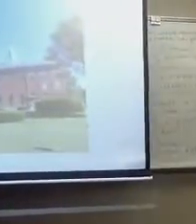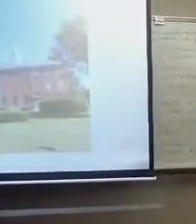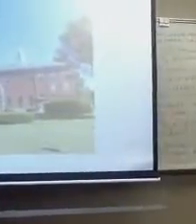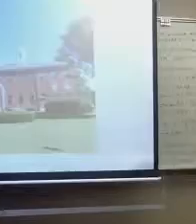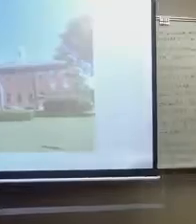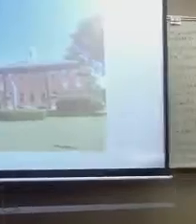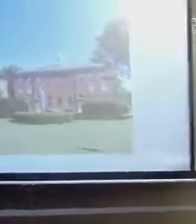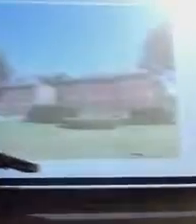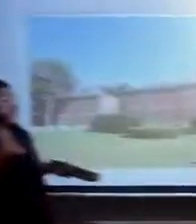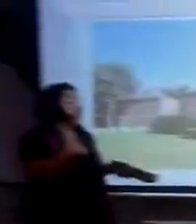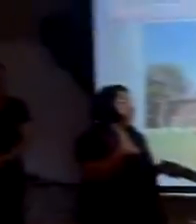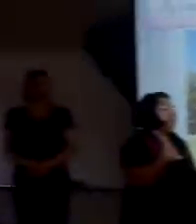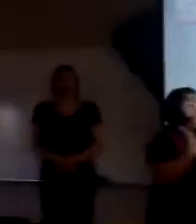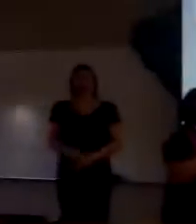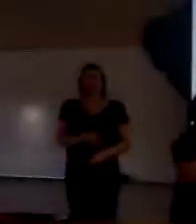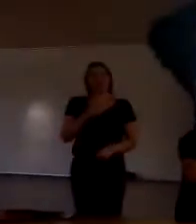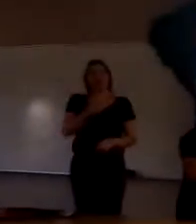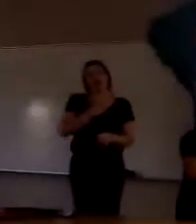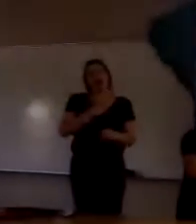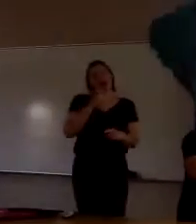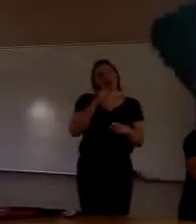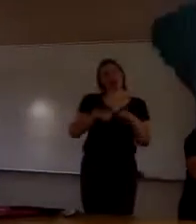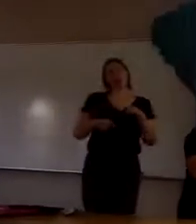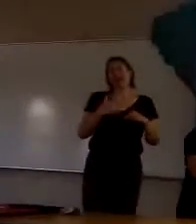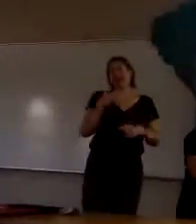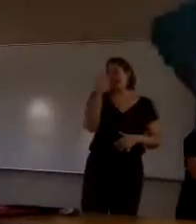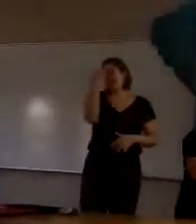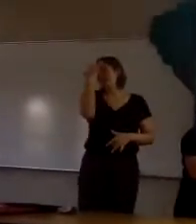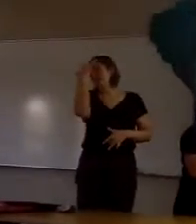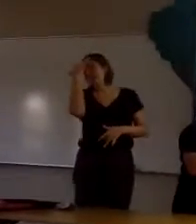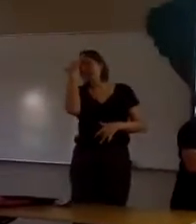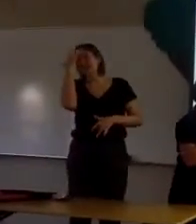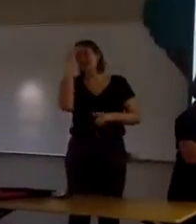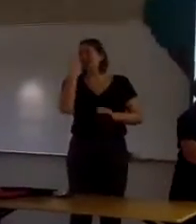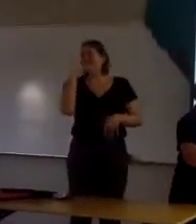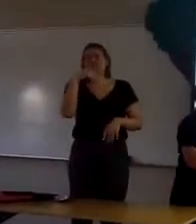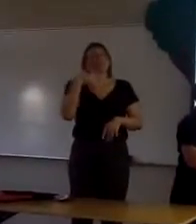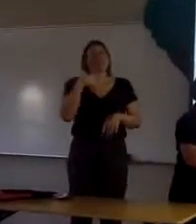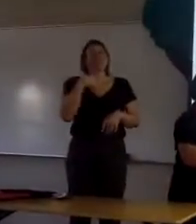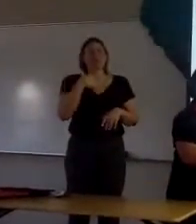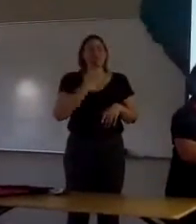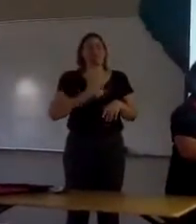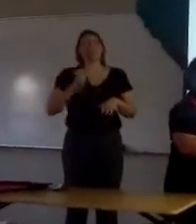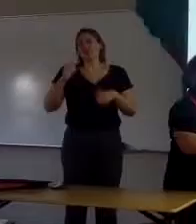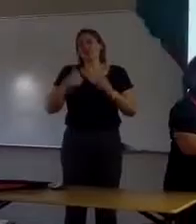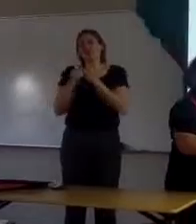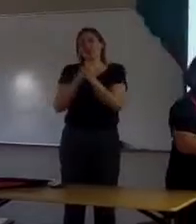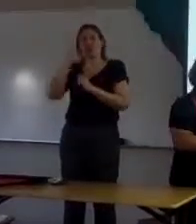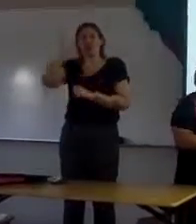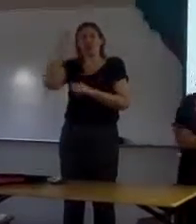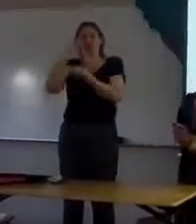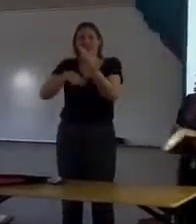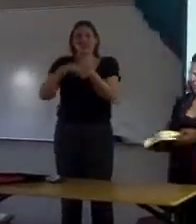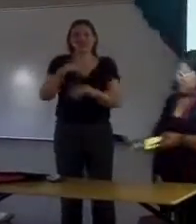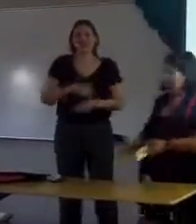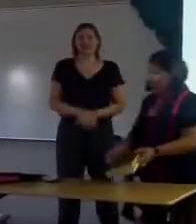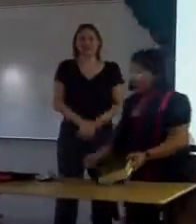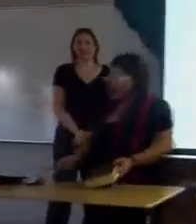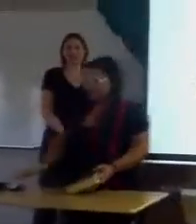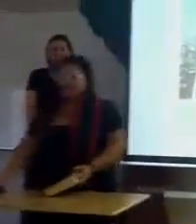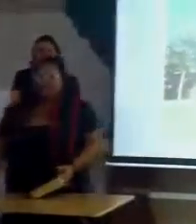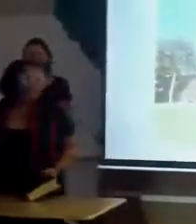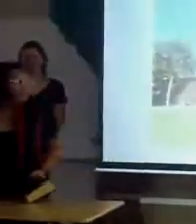Job for you. Oh, I'm sorry, I can't do it. I feel so sick. I'm just gonna go live with my parents. Yeah.